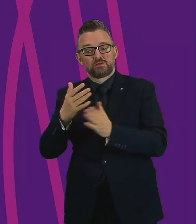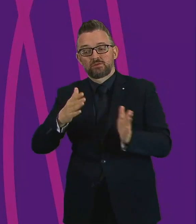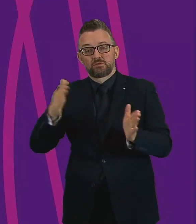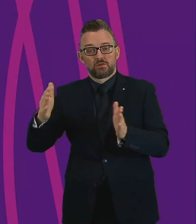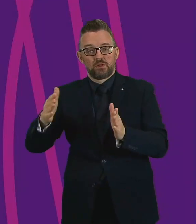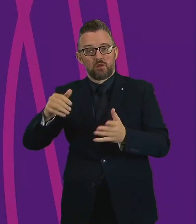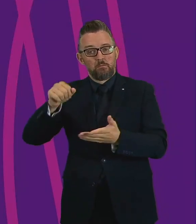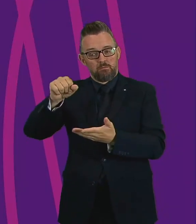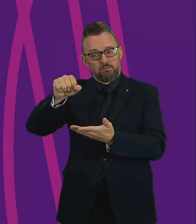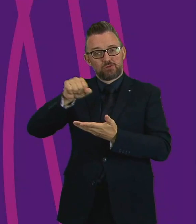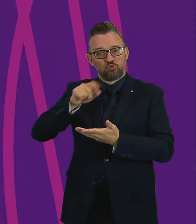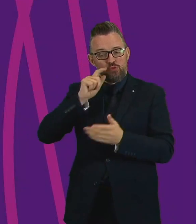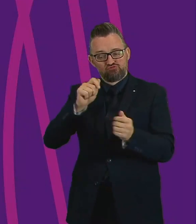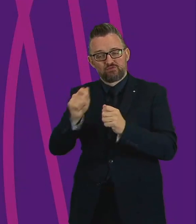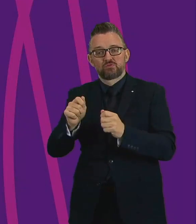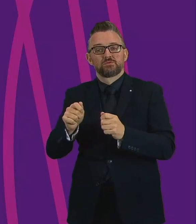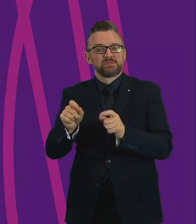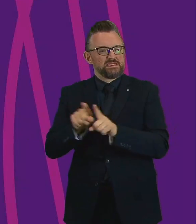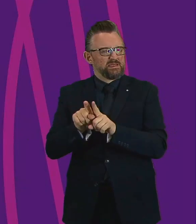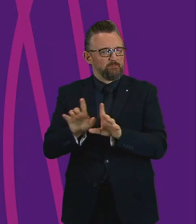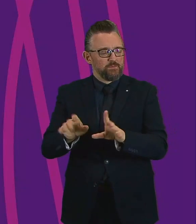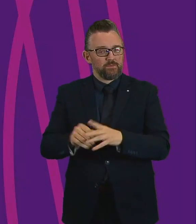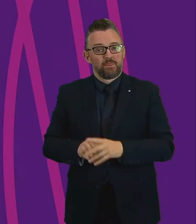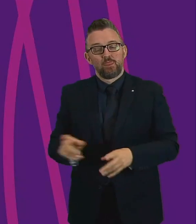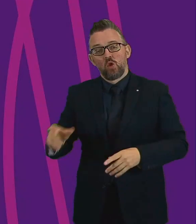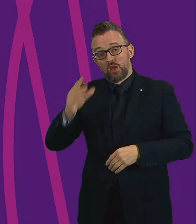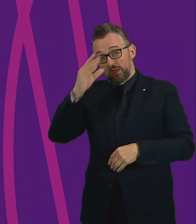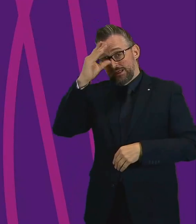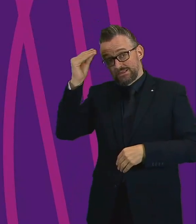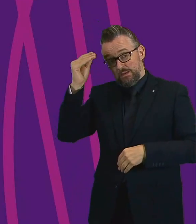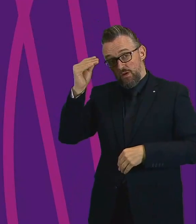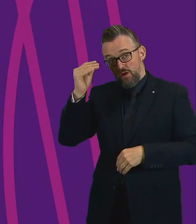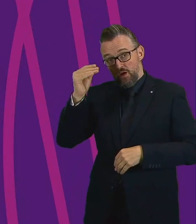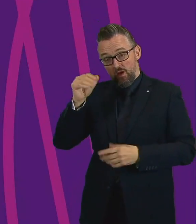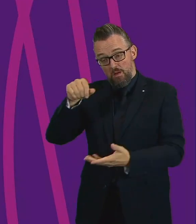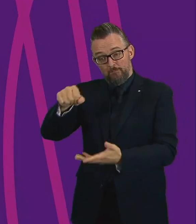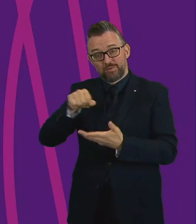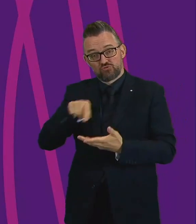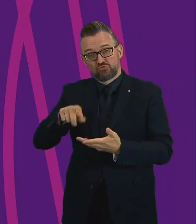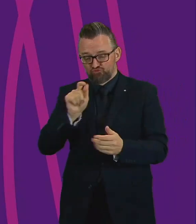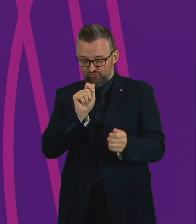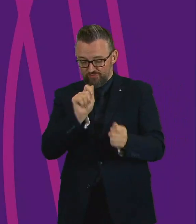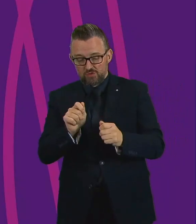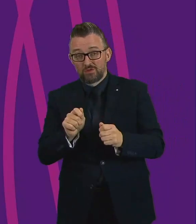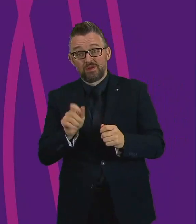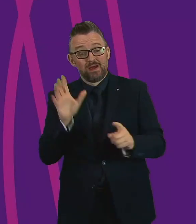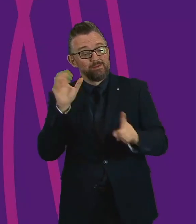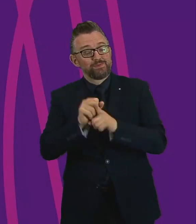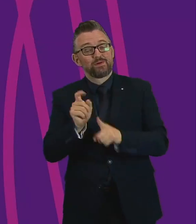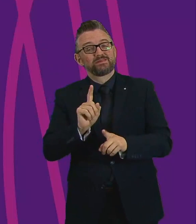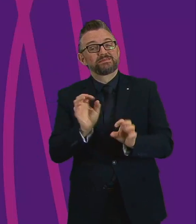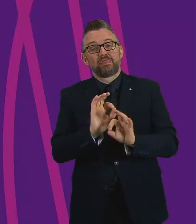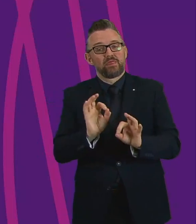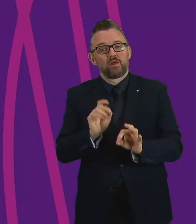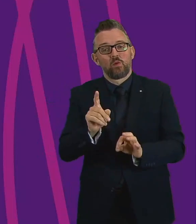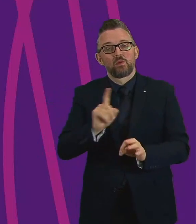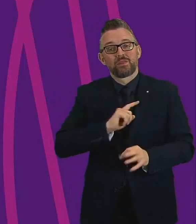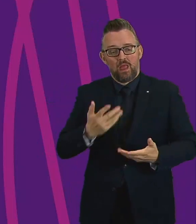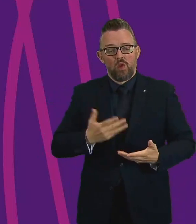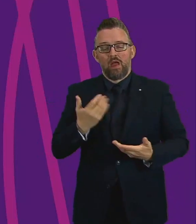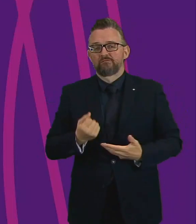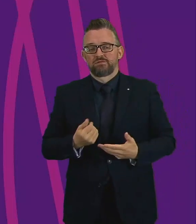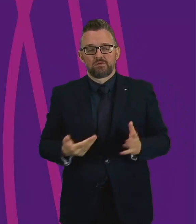the usual way. What the summer budget revision doesn't capture is the extent to which the costs we're now